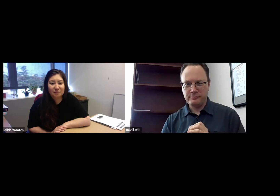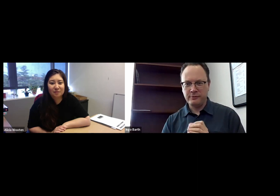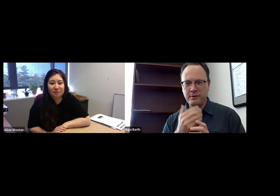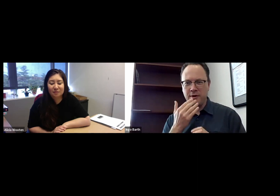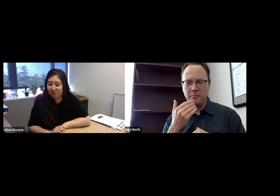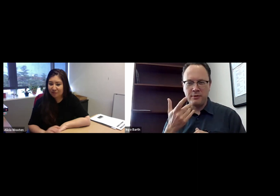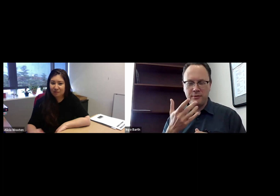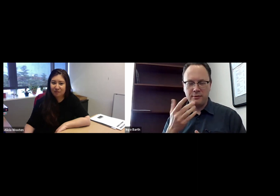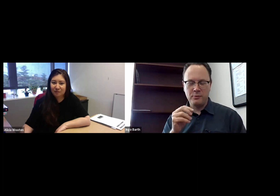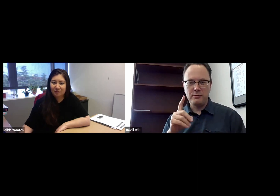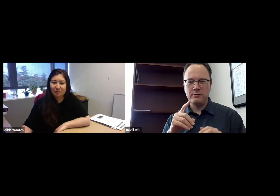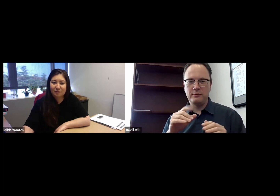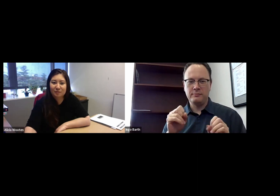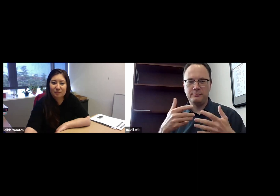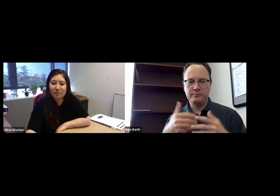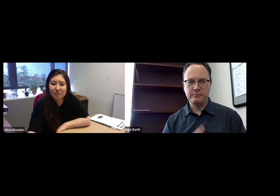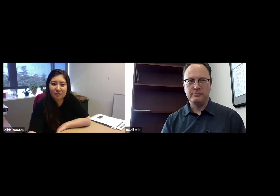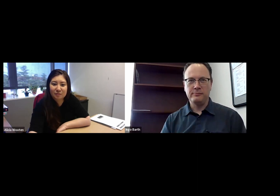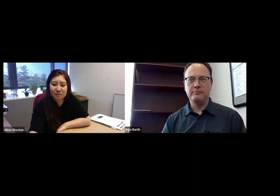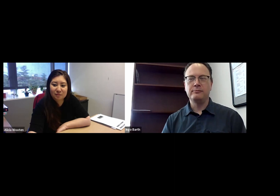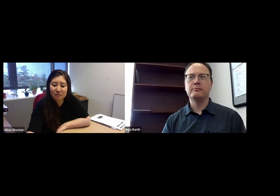also a video that we're going to show.